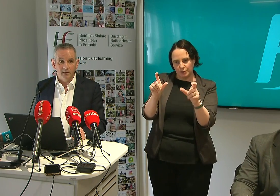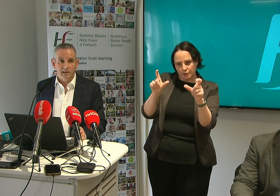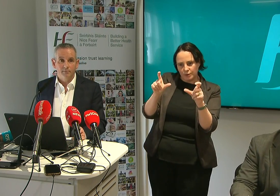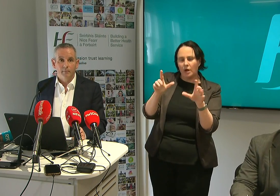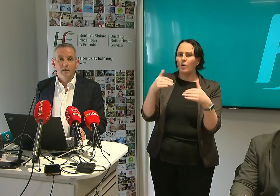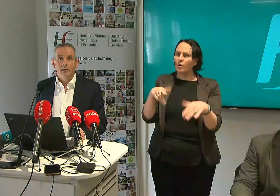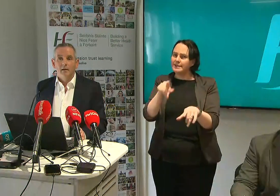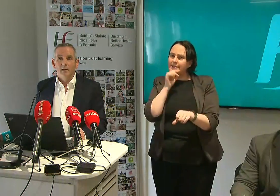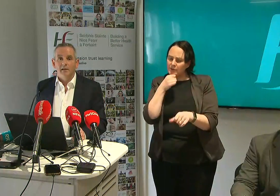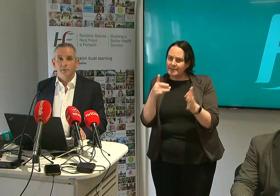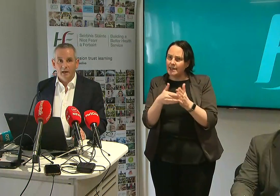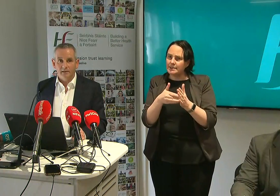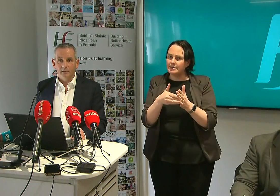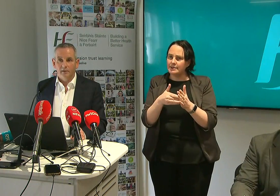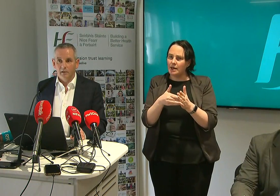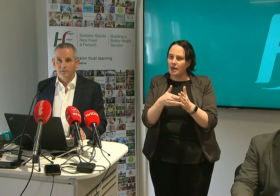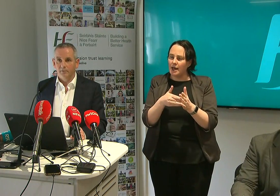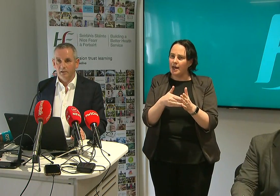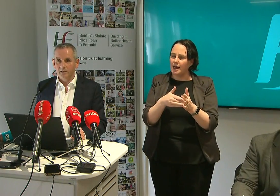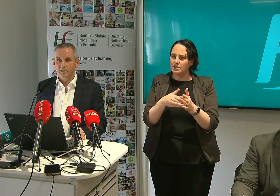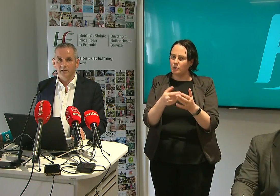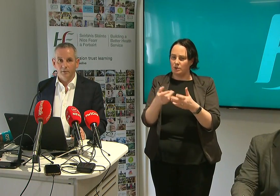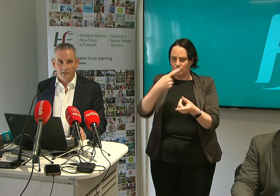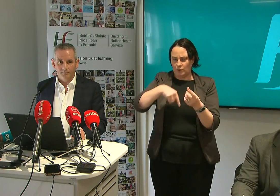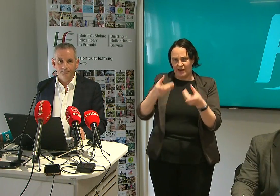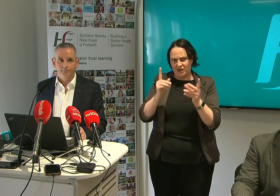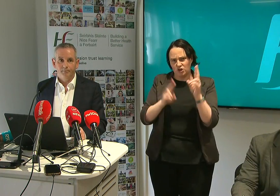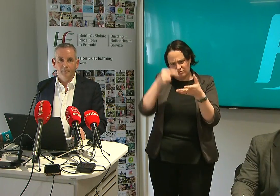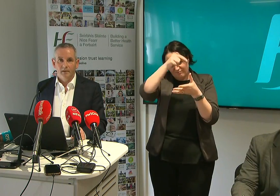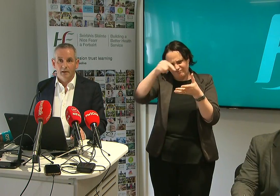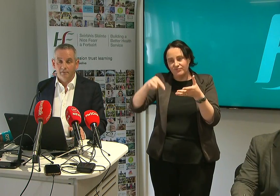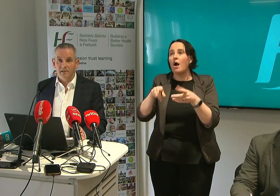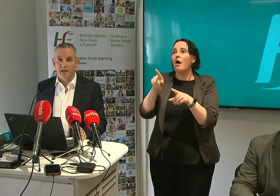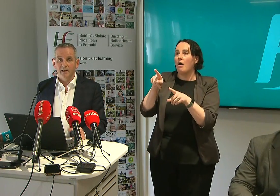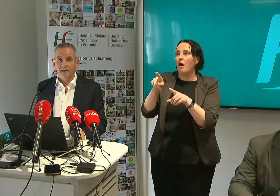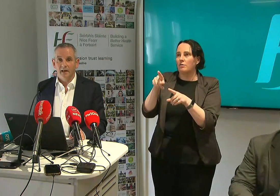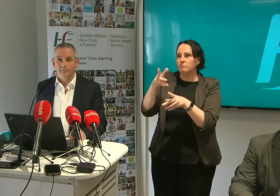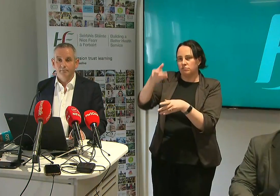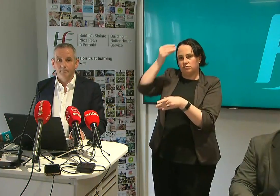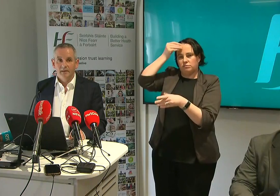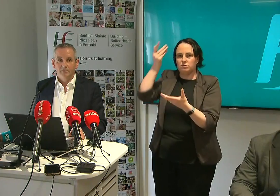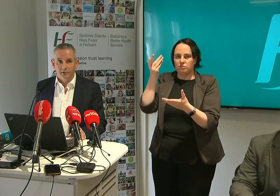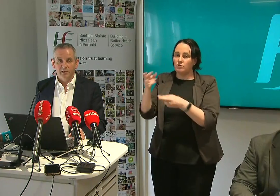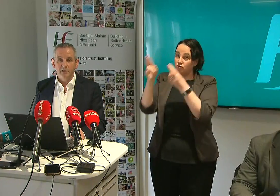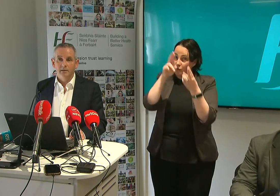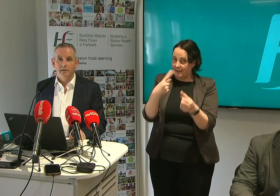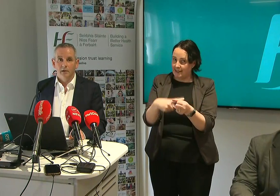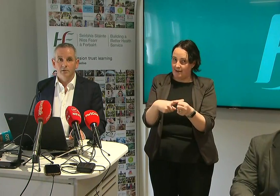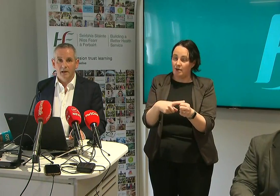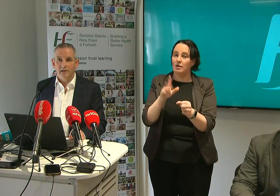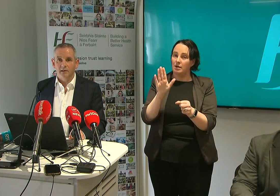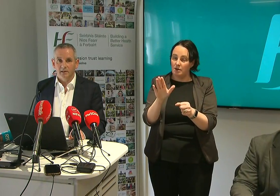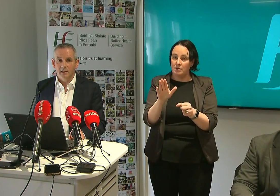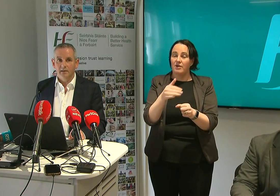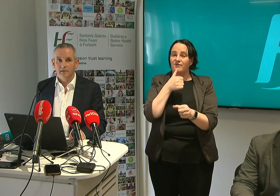very seriously and to act on all of the advice that we're given. And I'll restate that again. Firstly, go